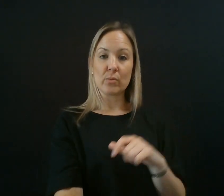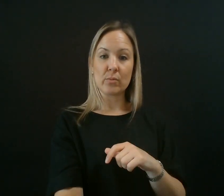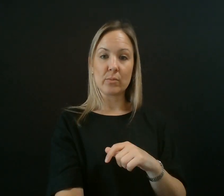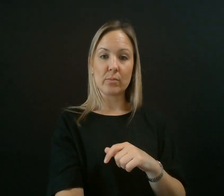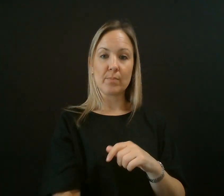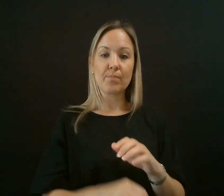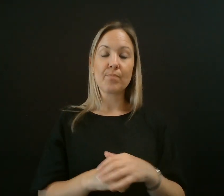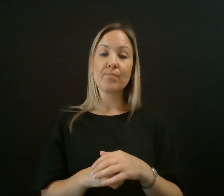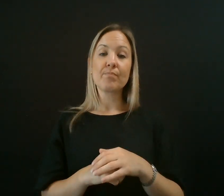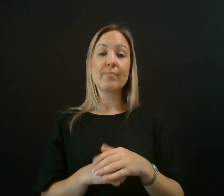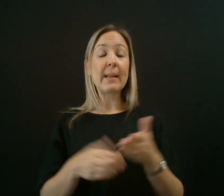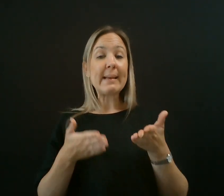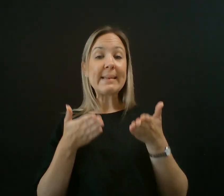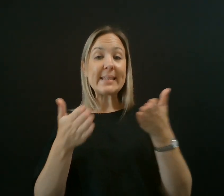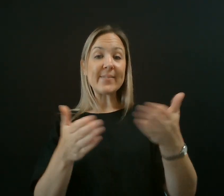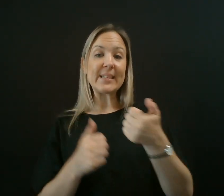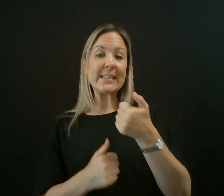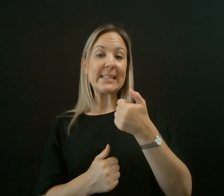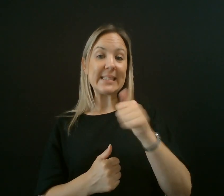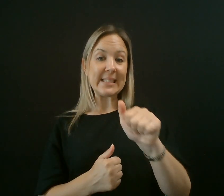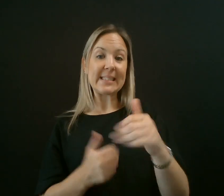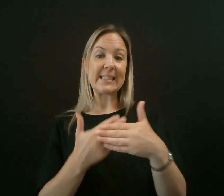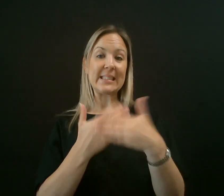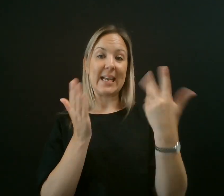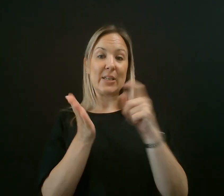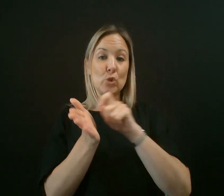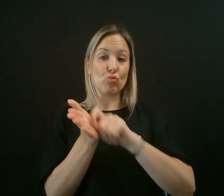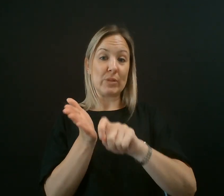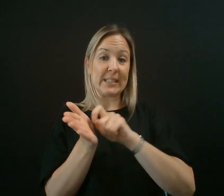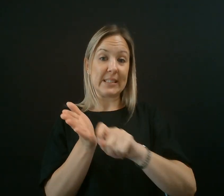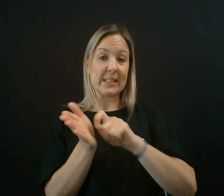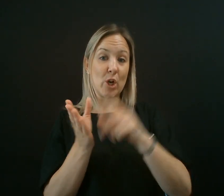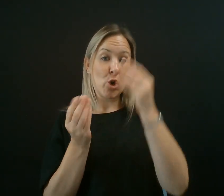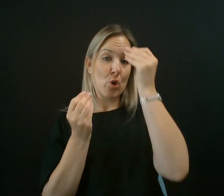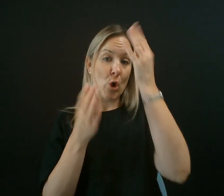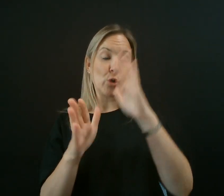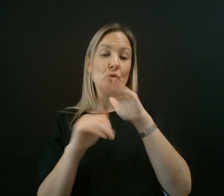to be given at least 60 days written notice of a rent increase,